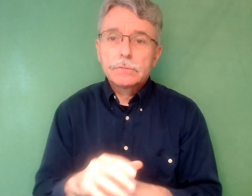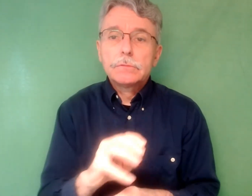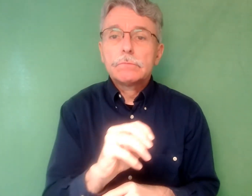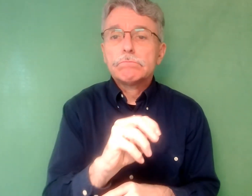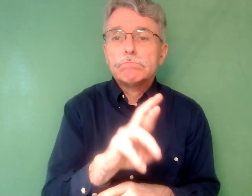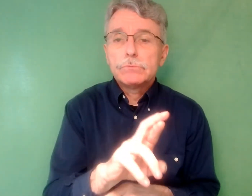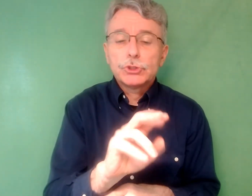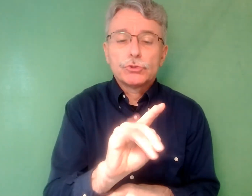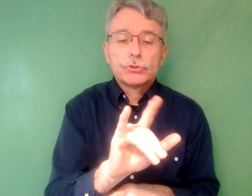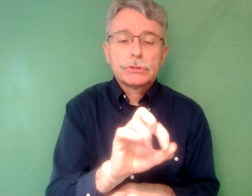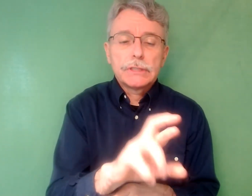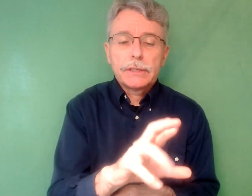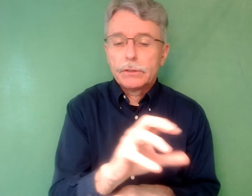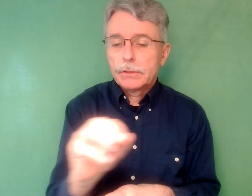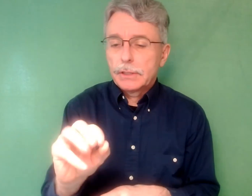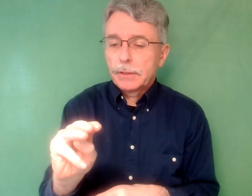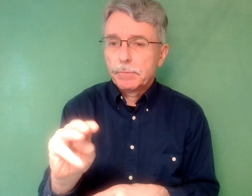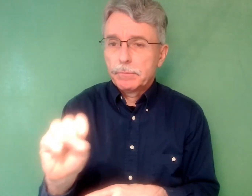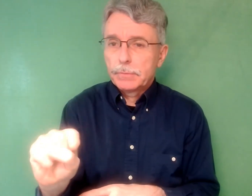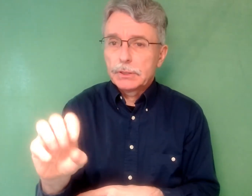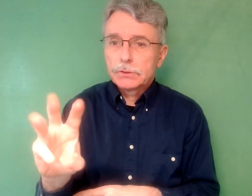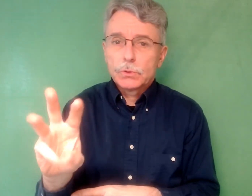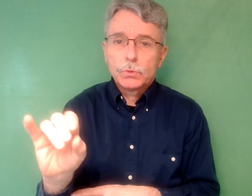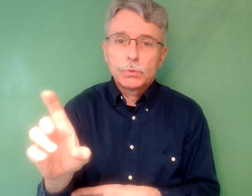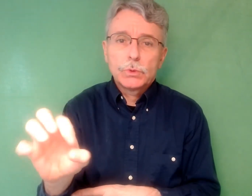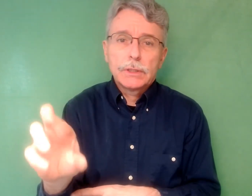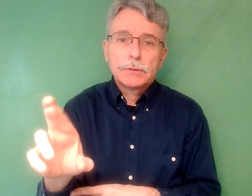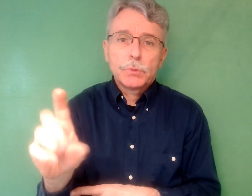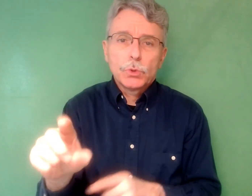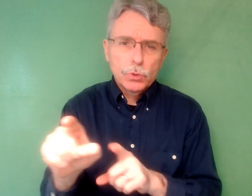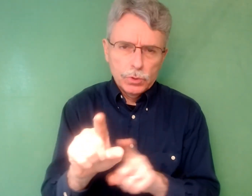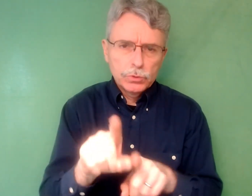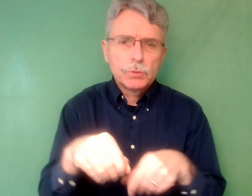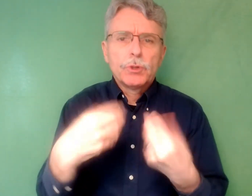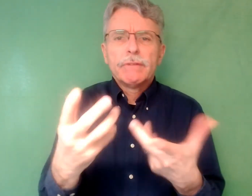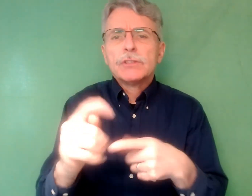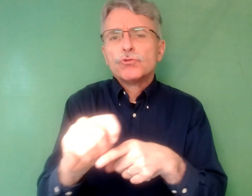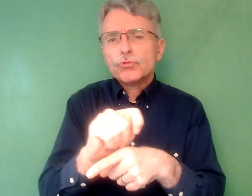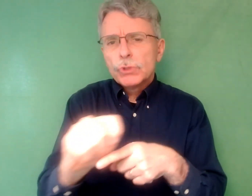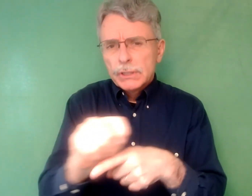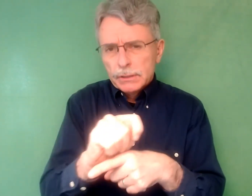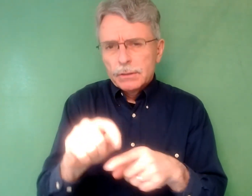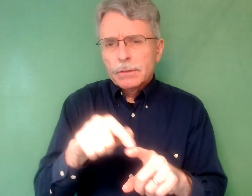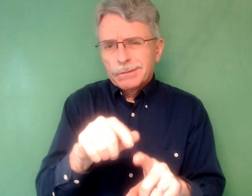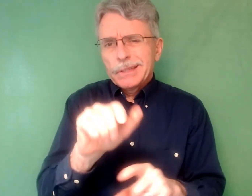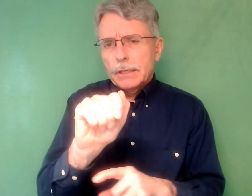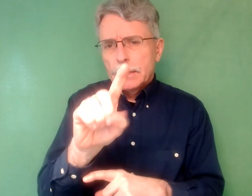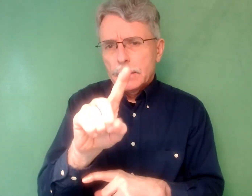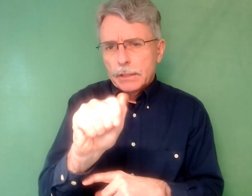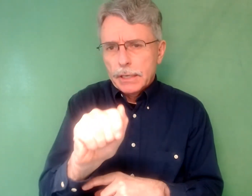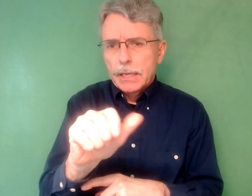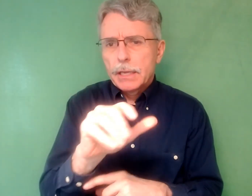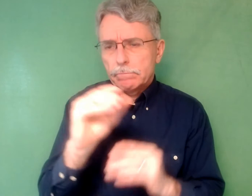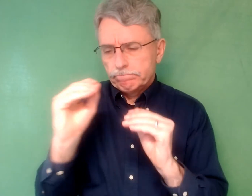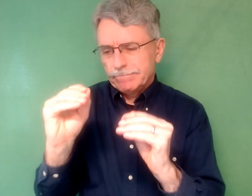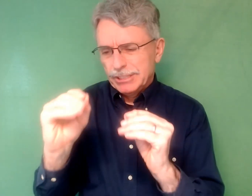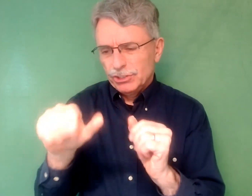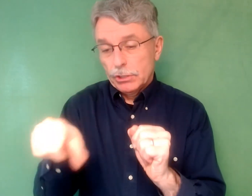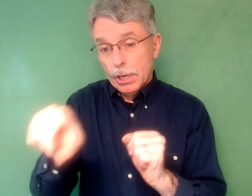in-depth review of important case law and settlement agreements in the criminal justice context. Mr. Taylor and Ms.